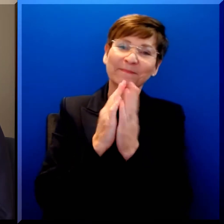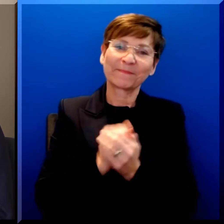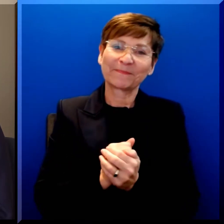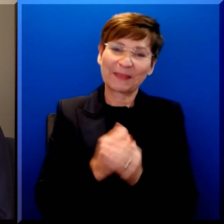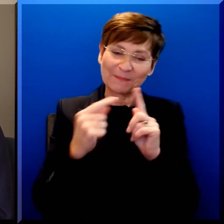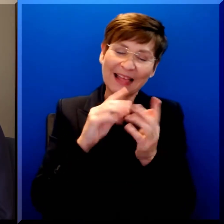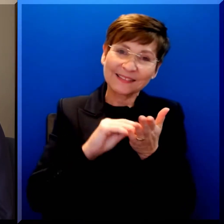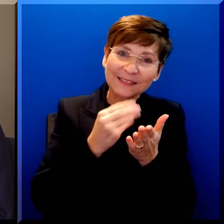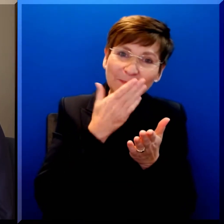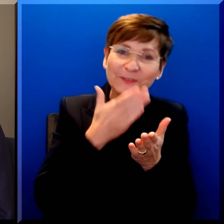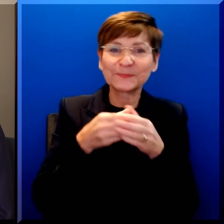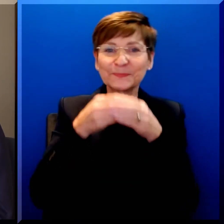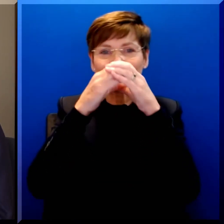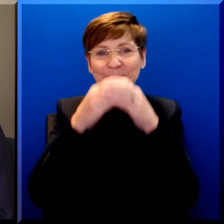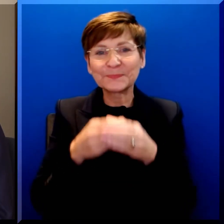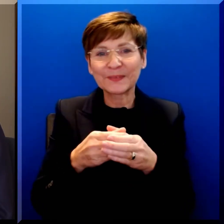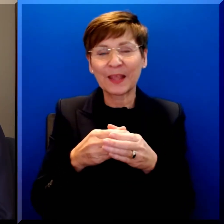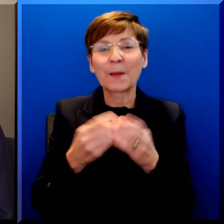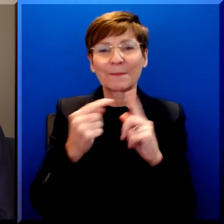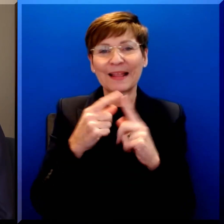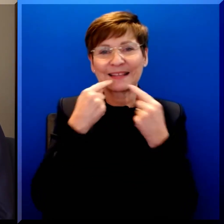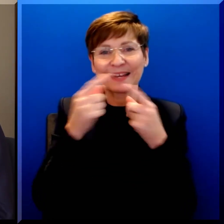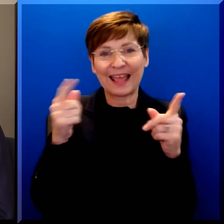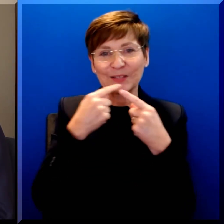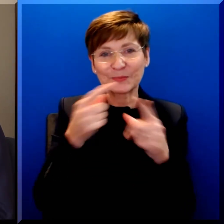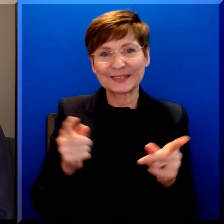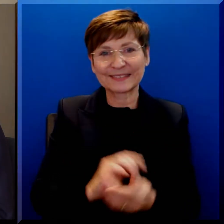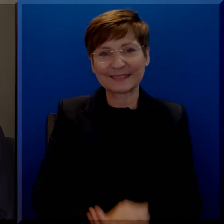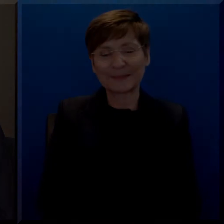as communion with some light announcements to follow.